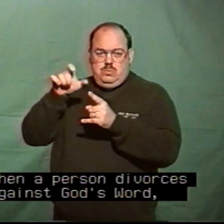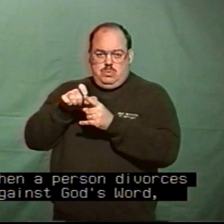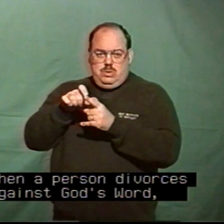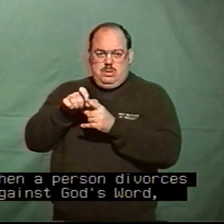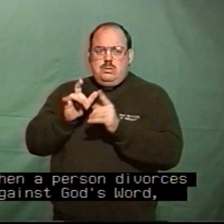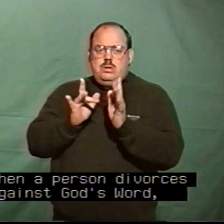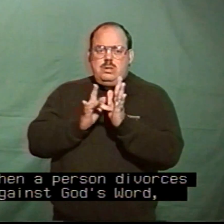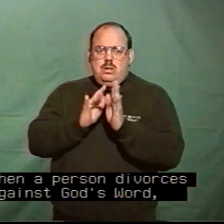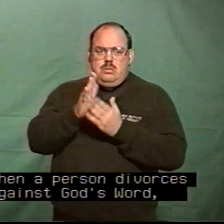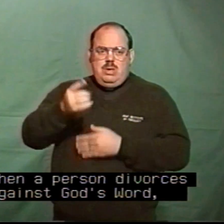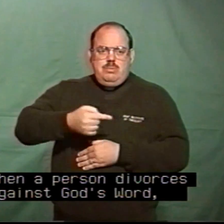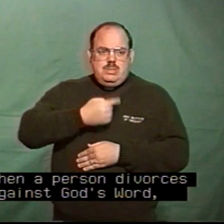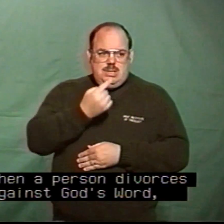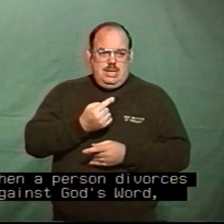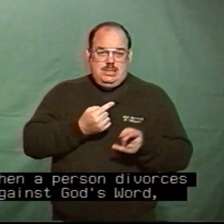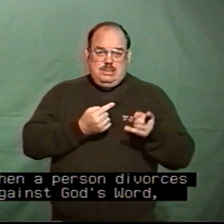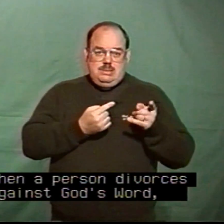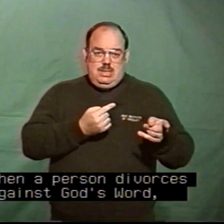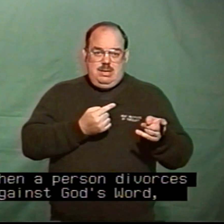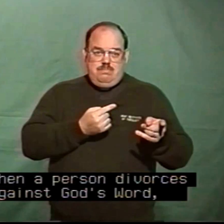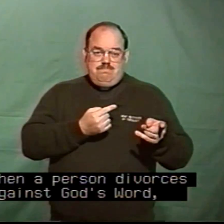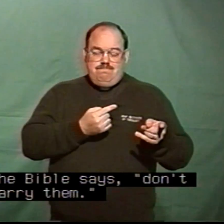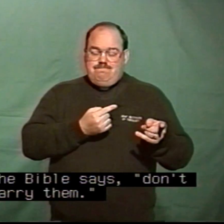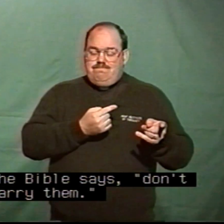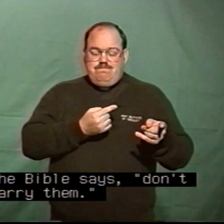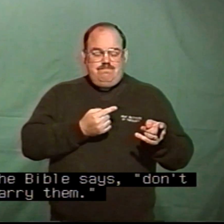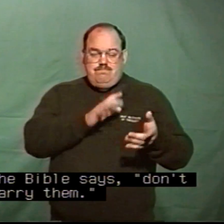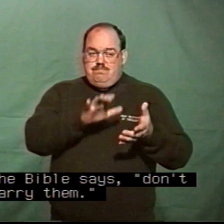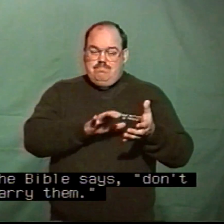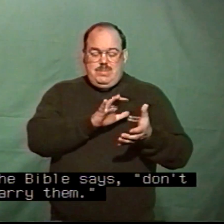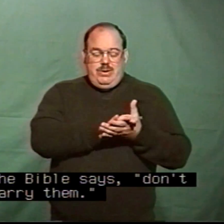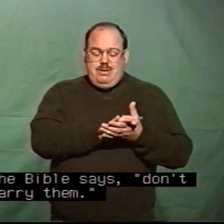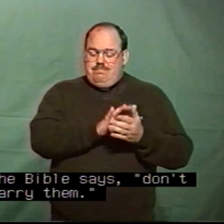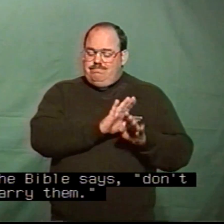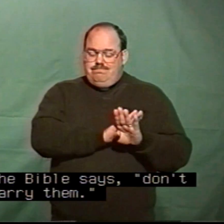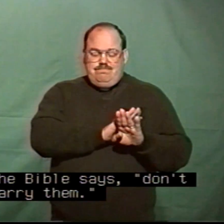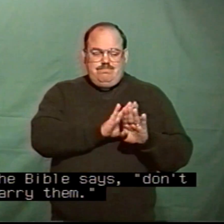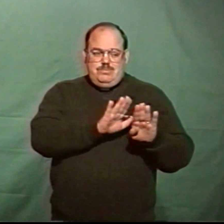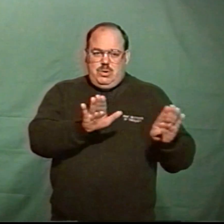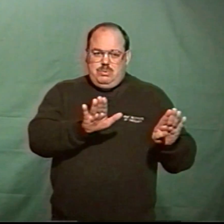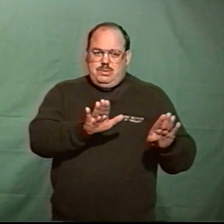the Bible says, don't marry them.